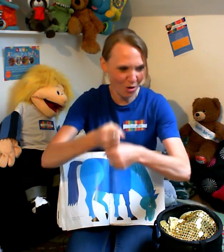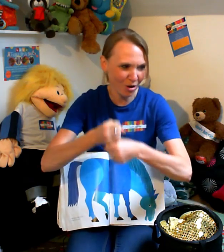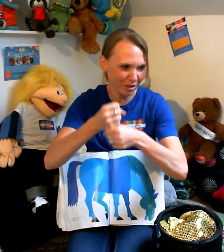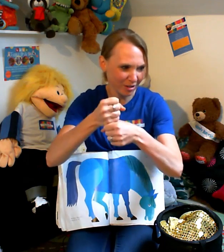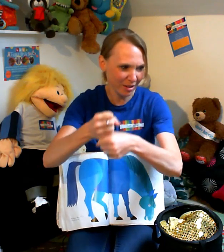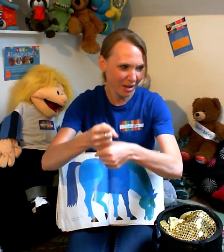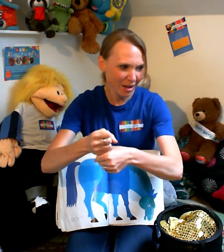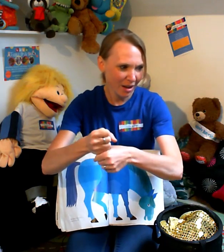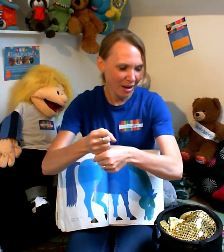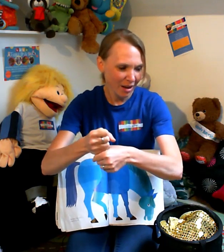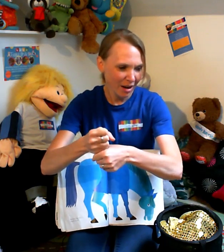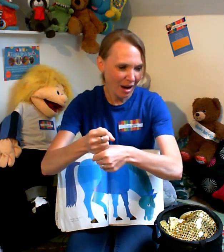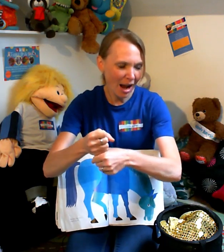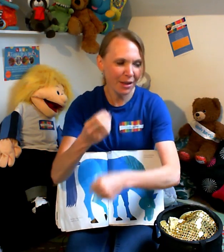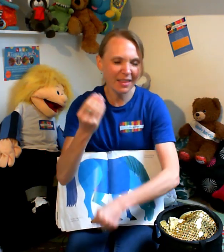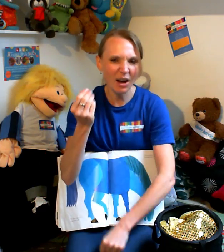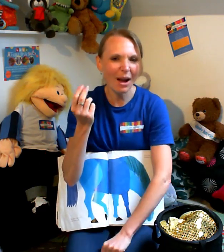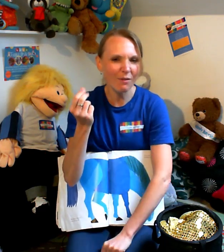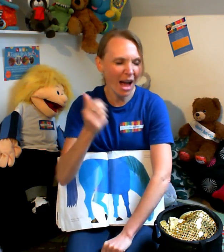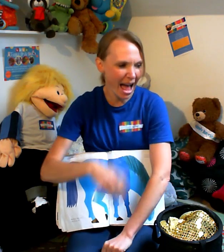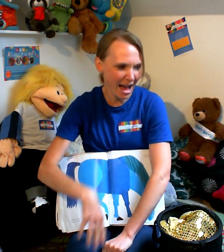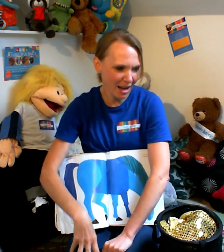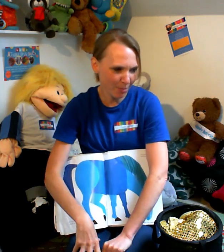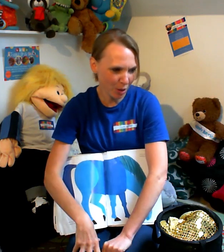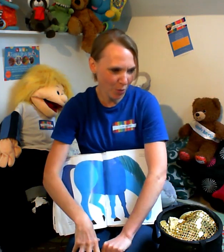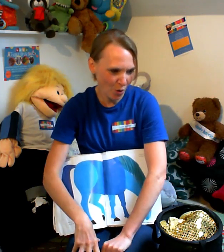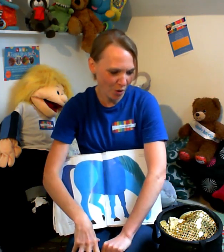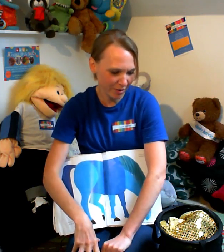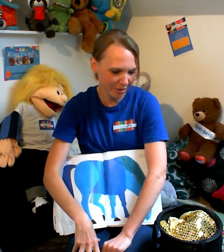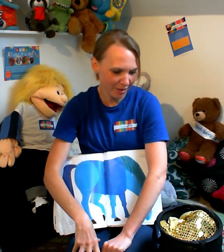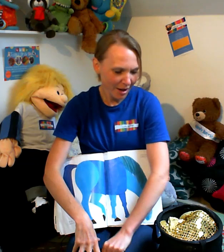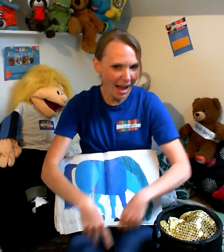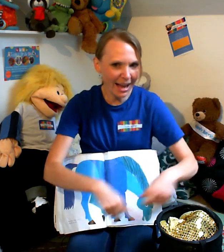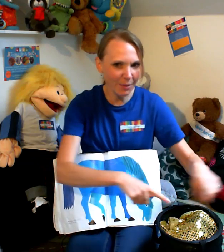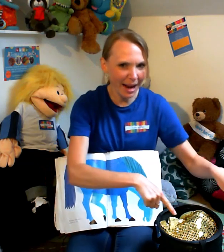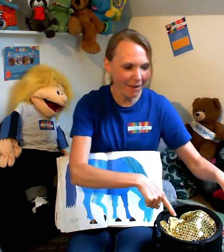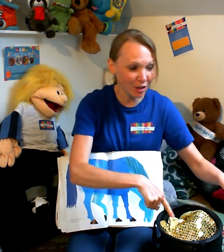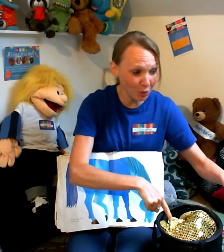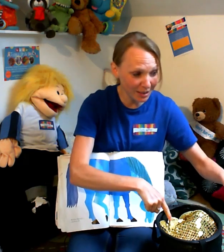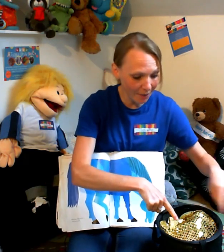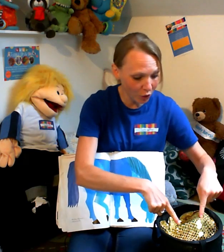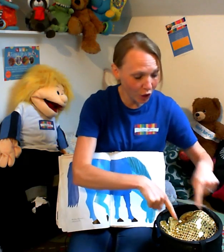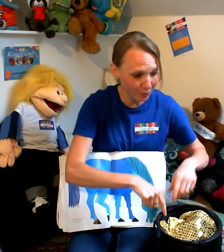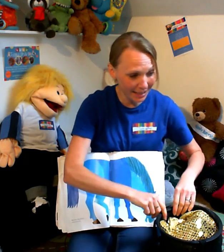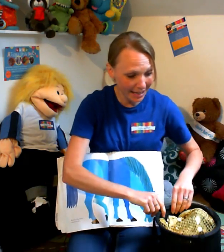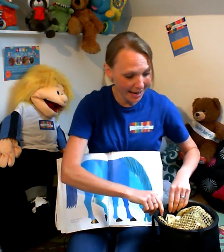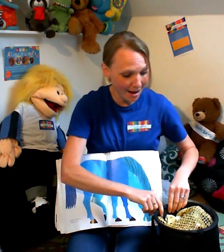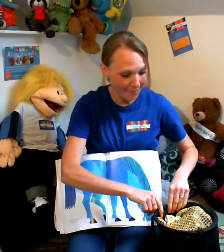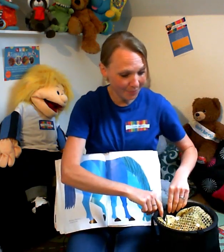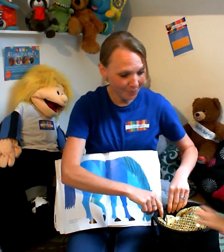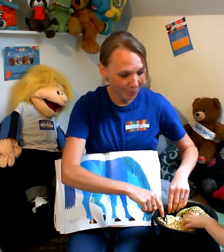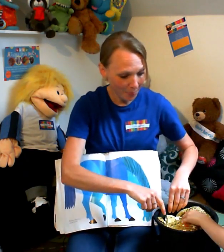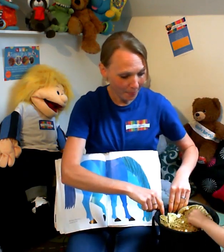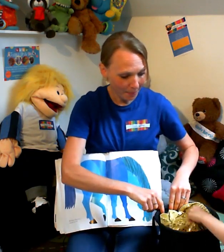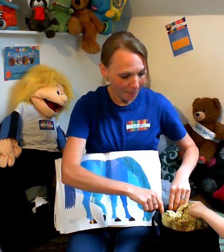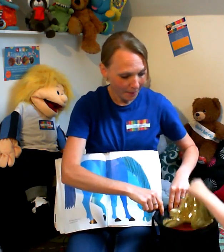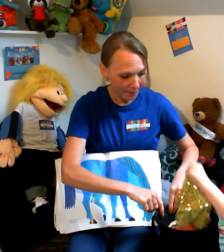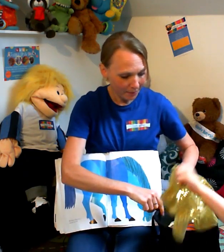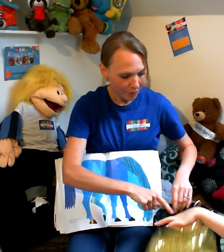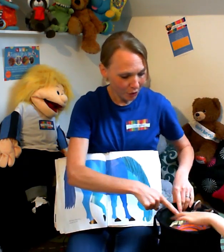I've never seen a blue horse. It's a bit too small. I think they're quite rare, a blue horse. Anyway, Harris, do you want to have a look who's in here? Who's